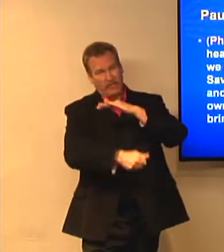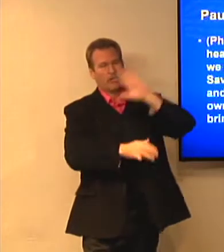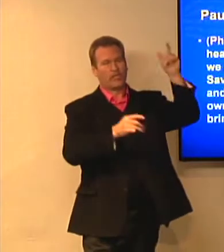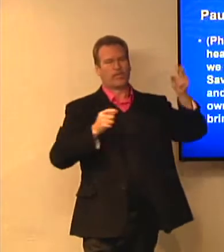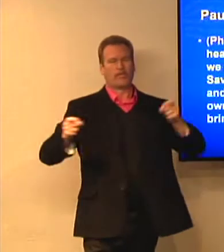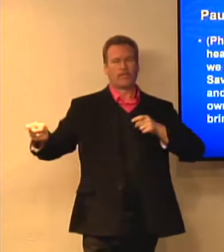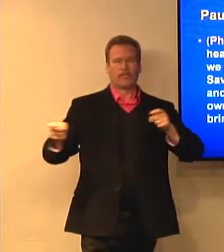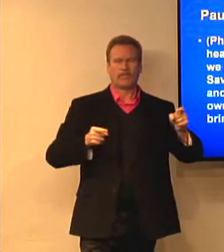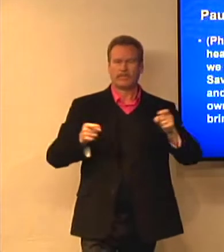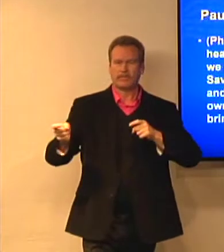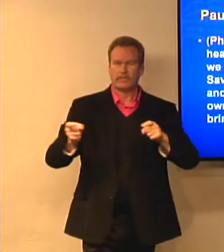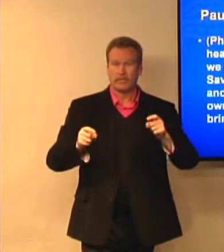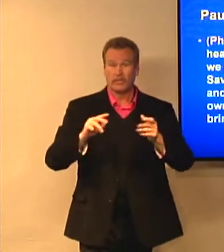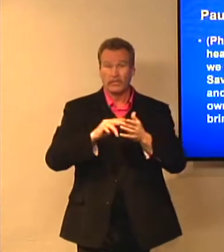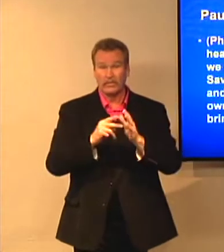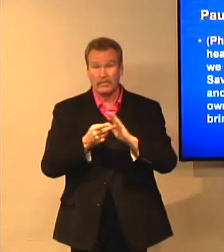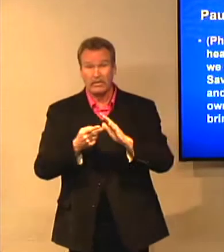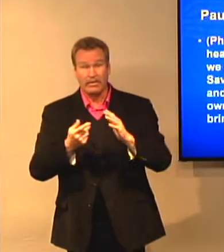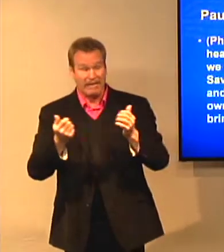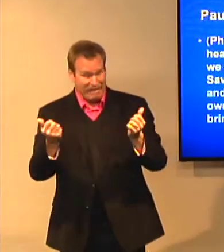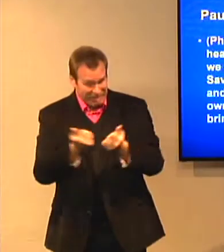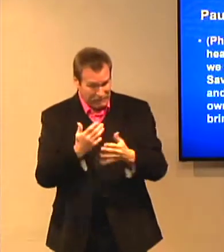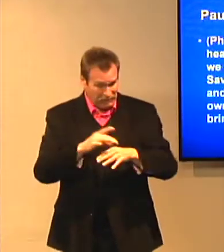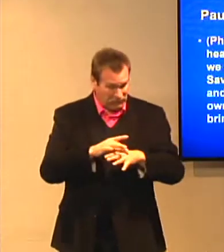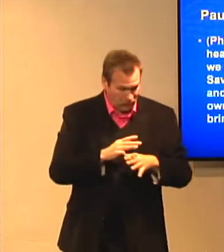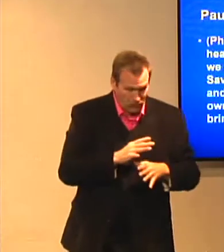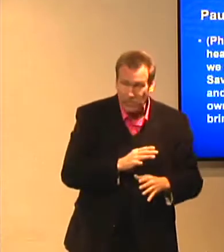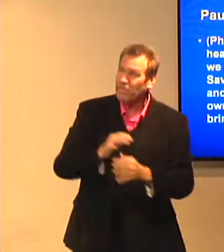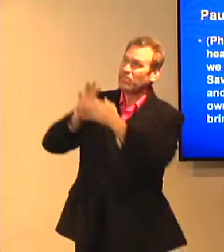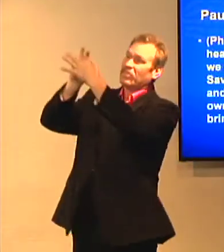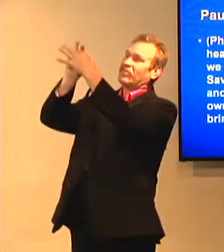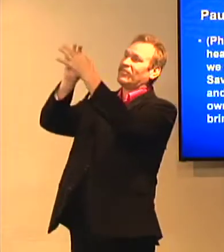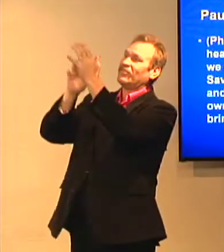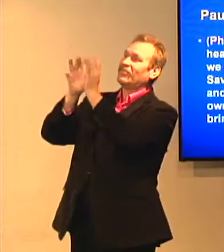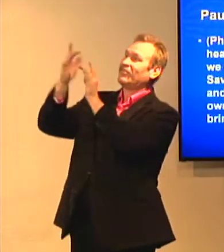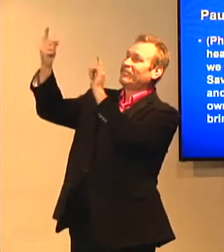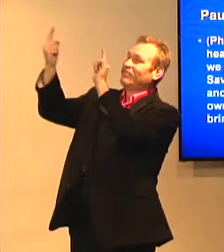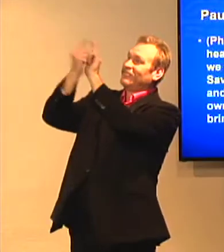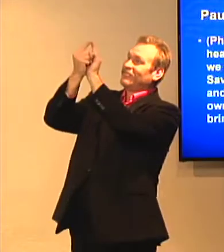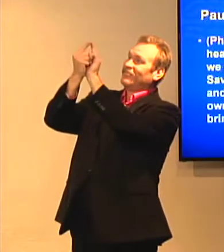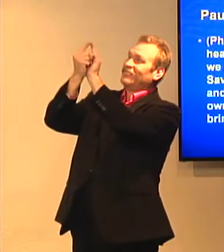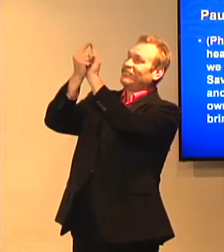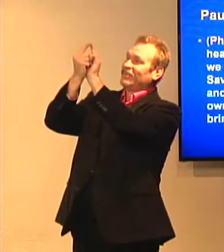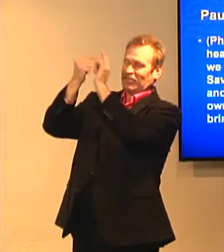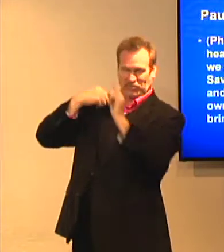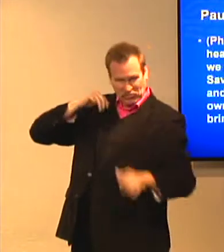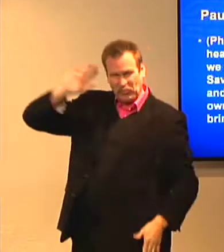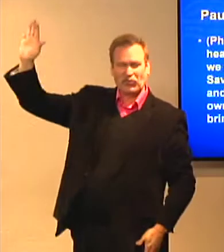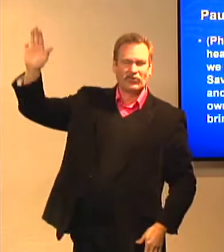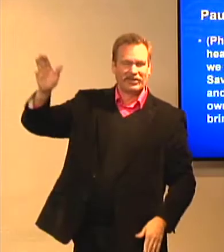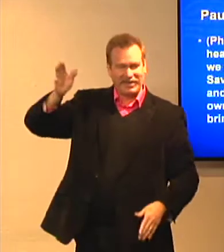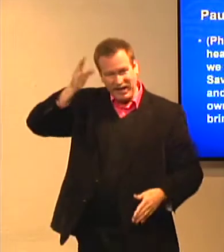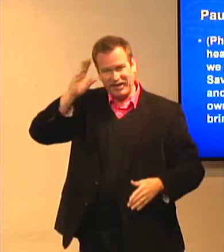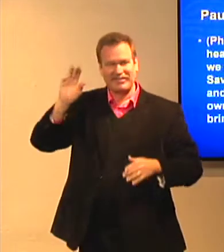which he will bring everything under his control. So this means everything on the earth will be connected to Jesus Christ and will be brought